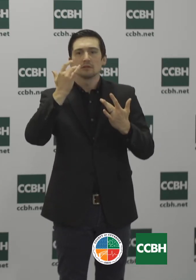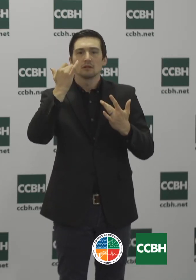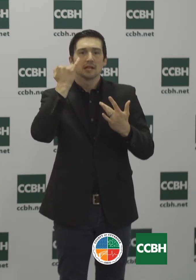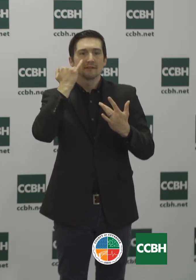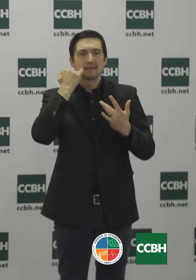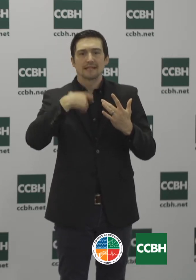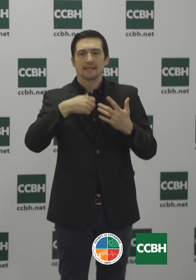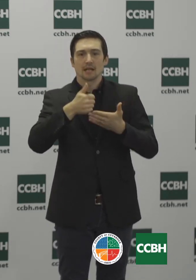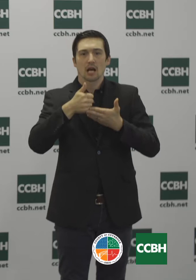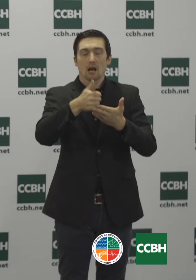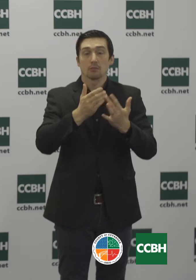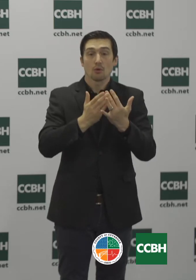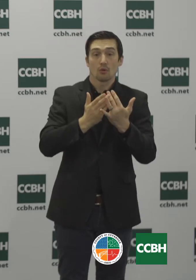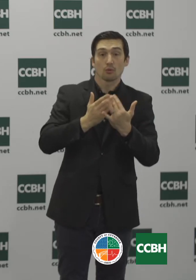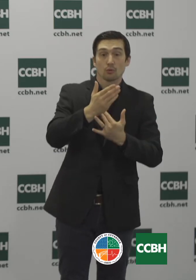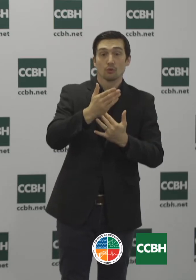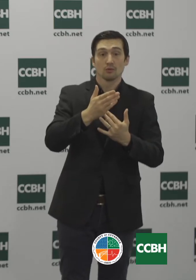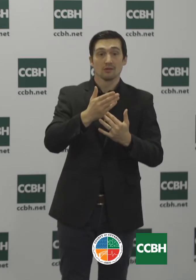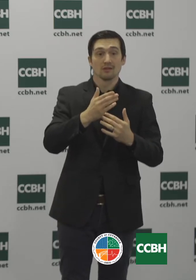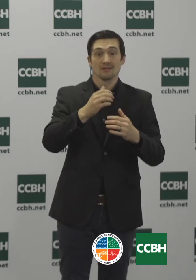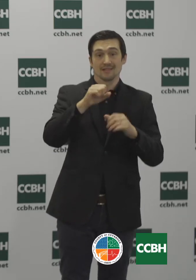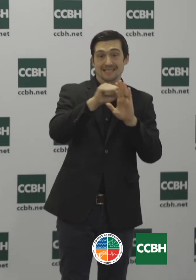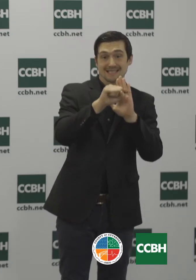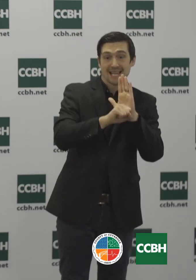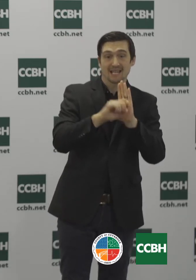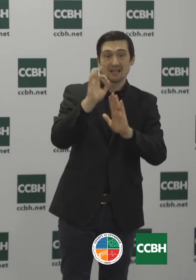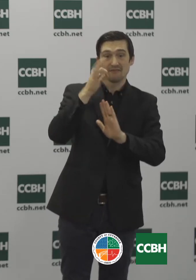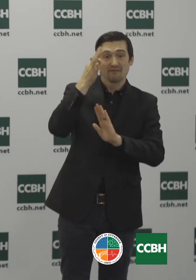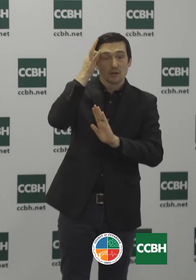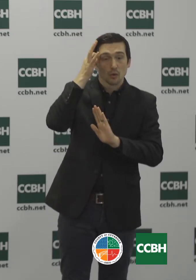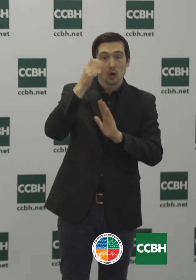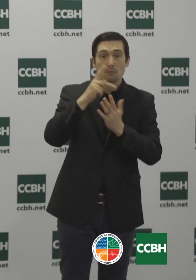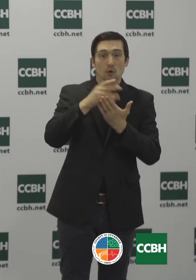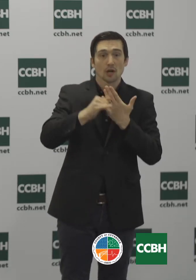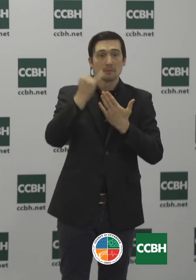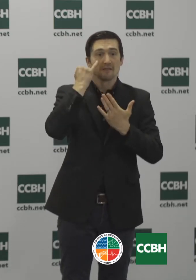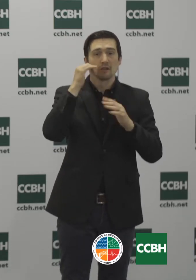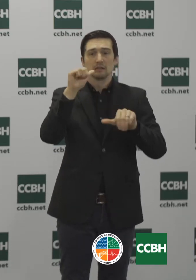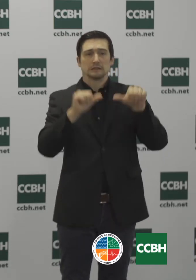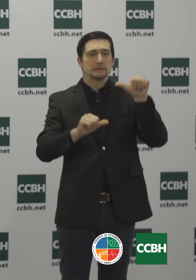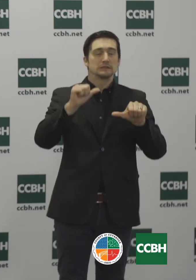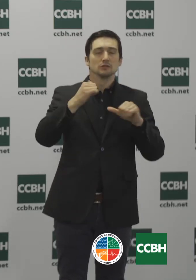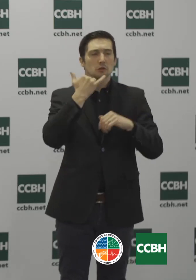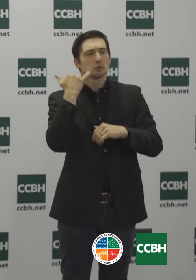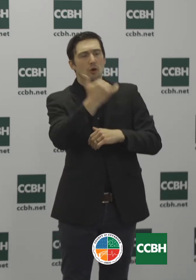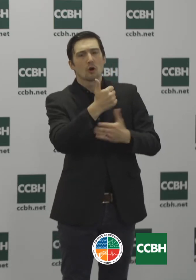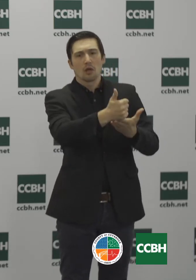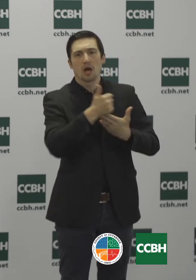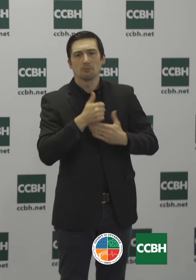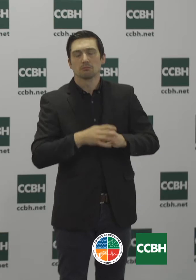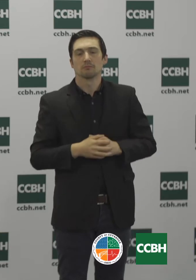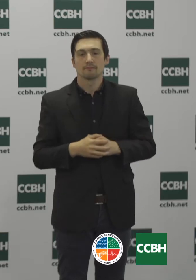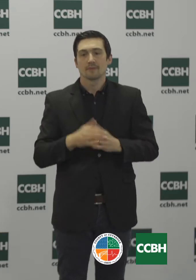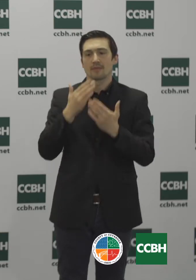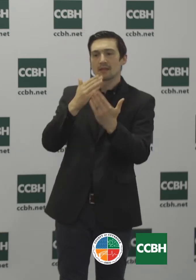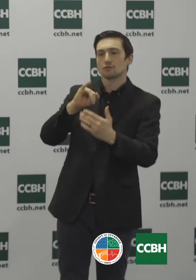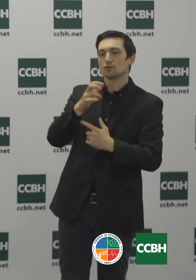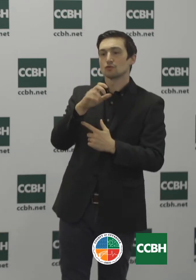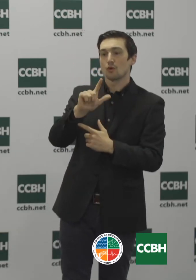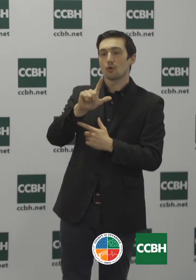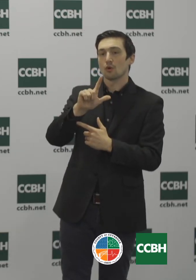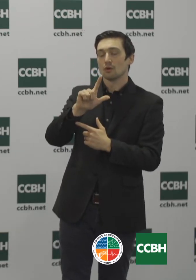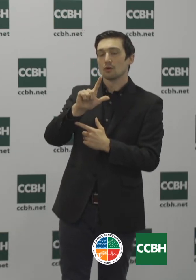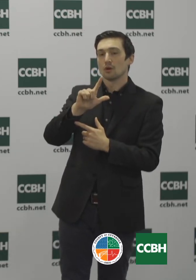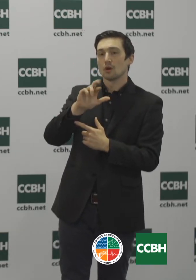through the various local, state, and federal programs that are available. I want to thank Joel Ratner as well. He's with